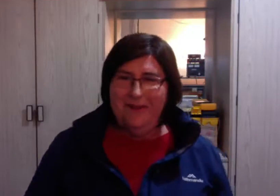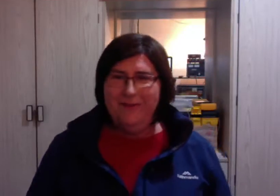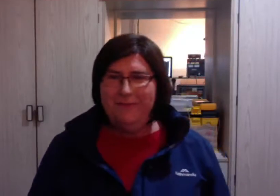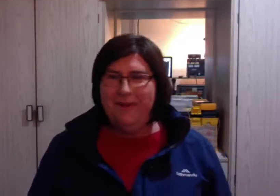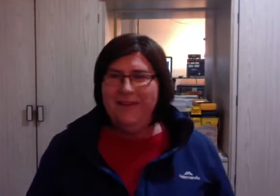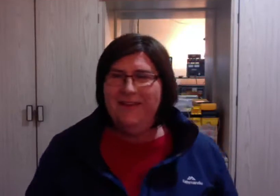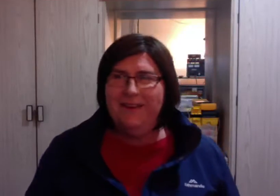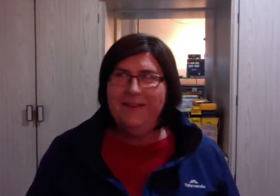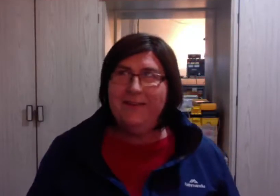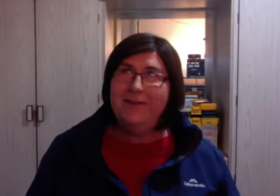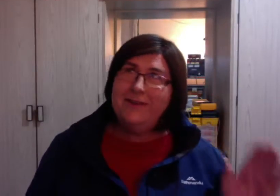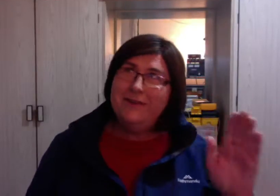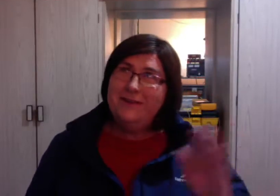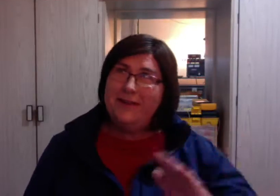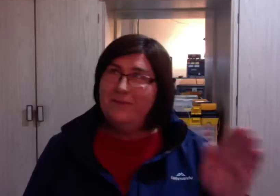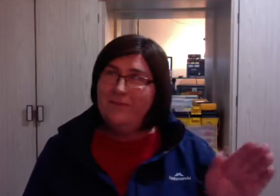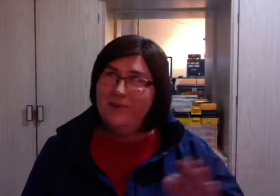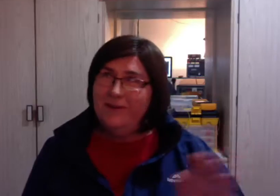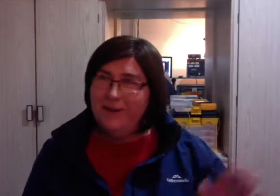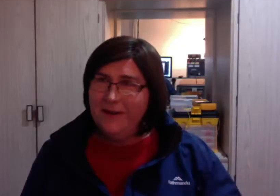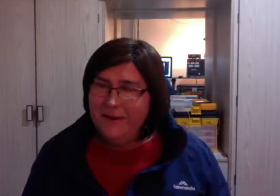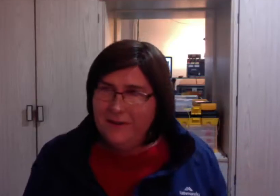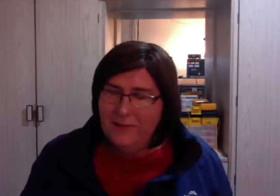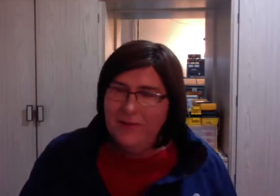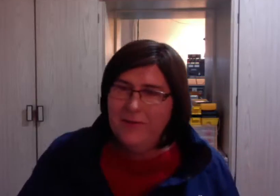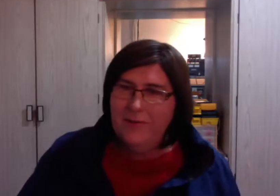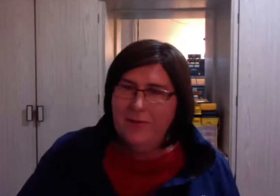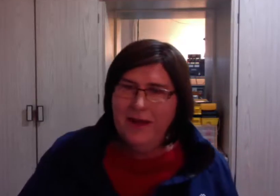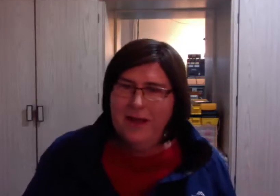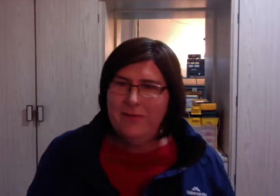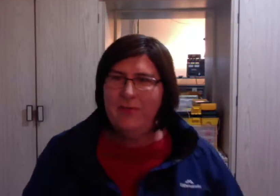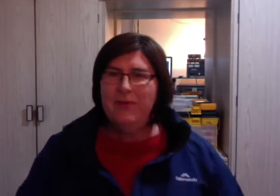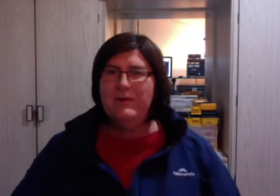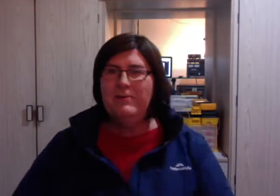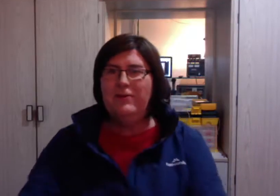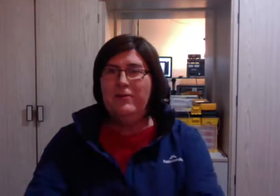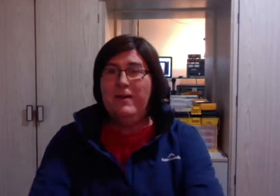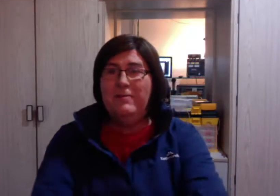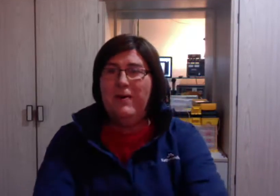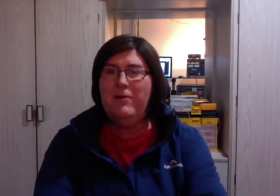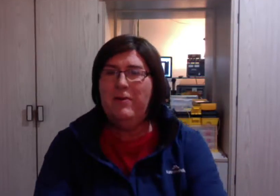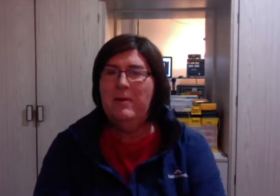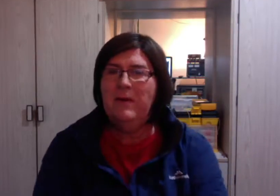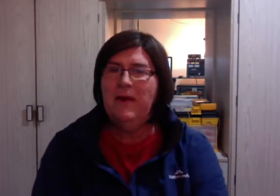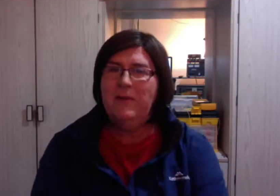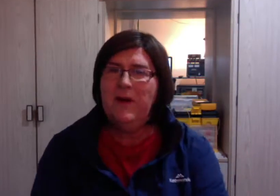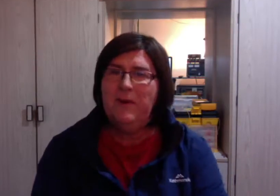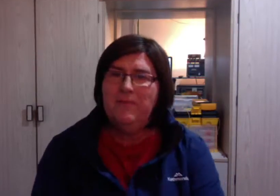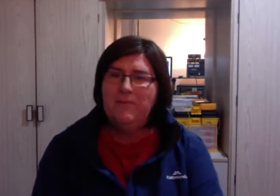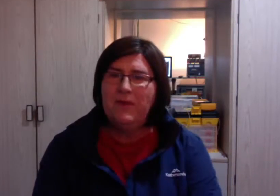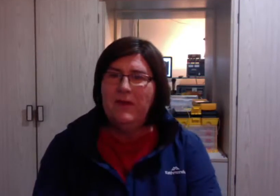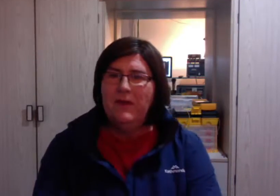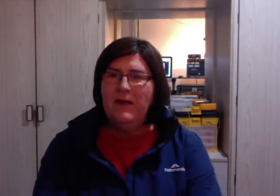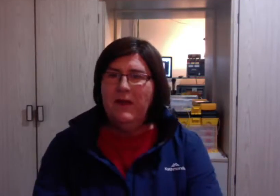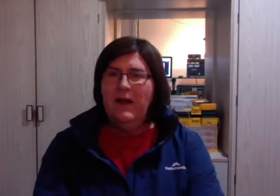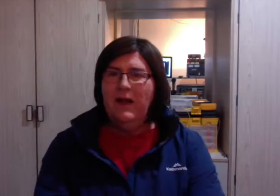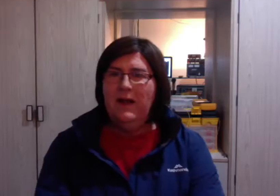you followed that vehicle because he did the Simpson AAA trip or something with us, or maybe both as well.